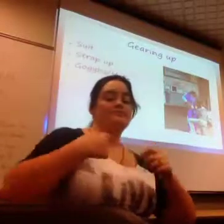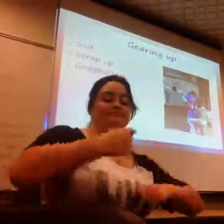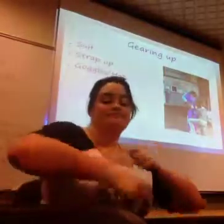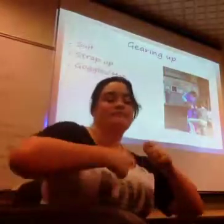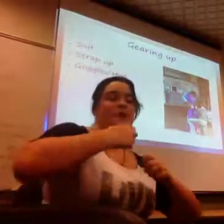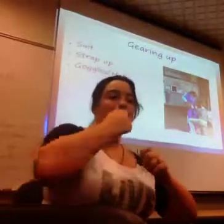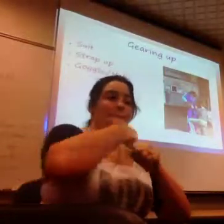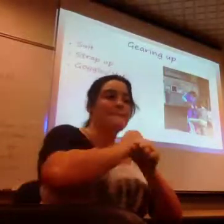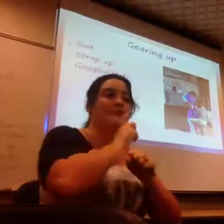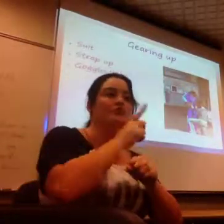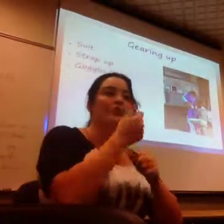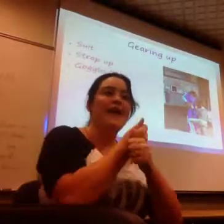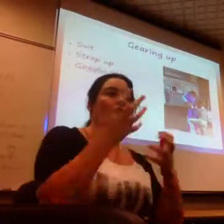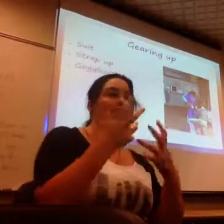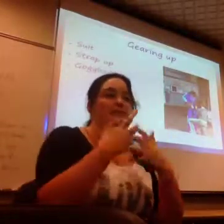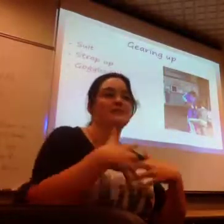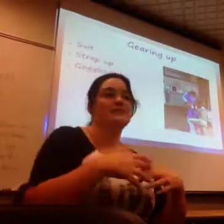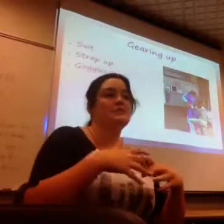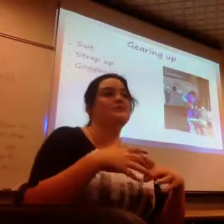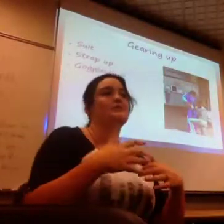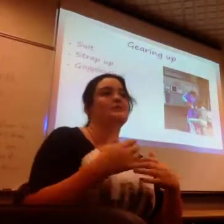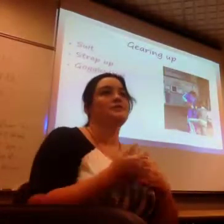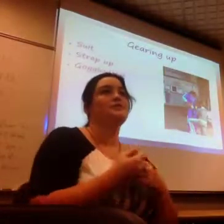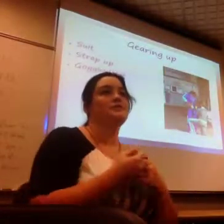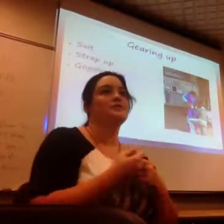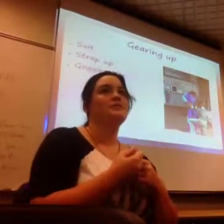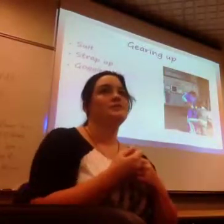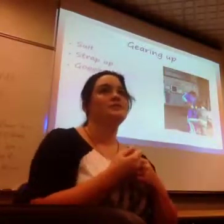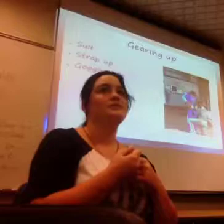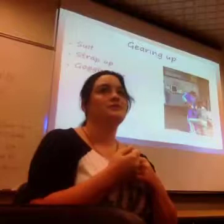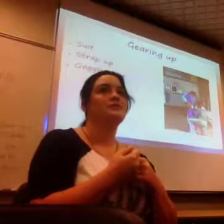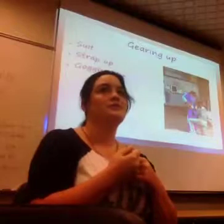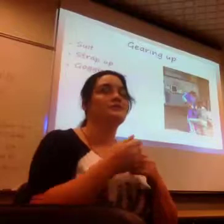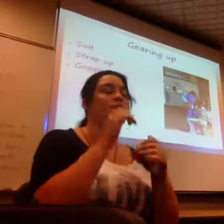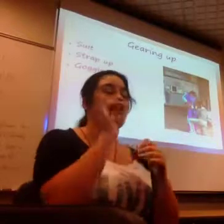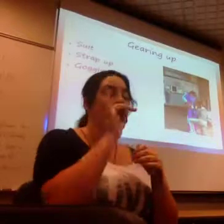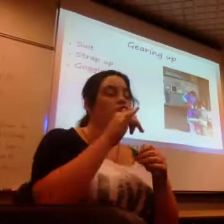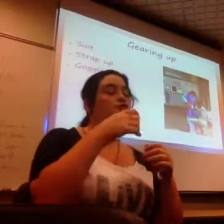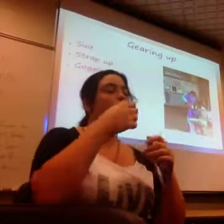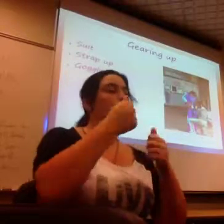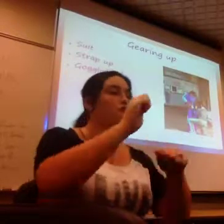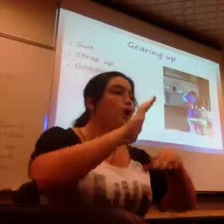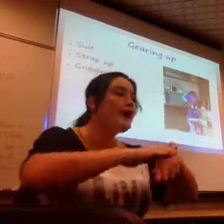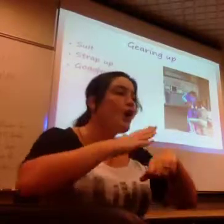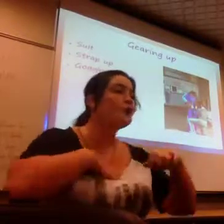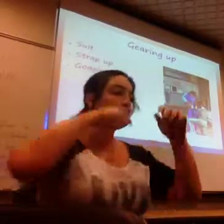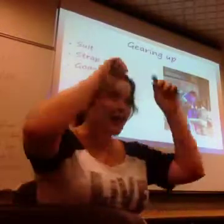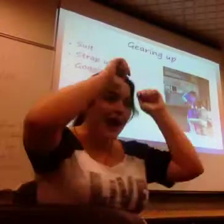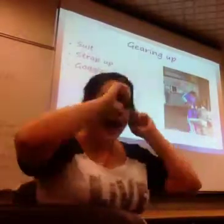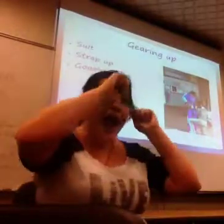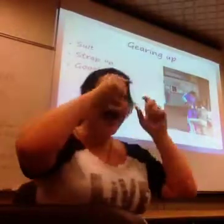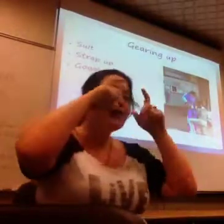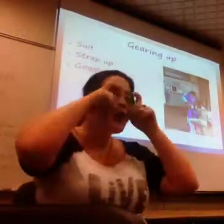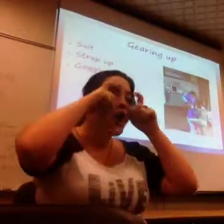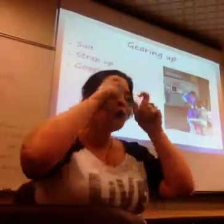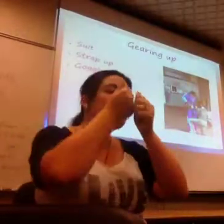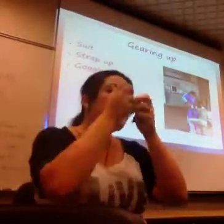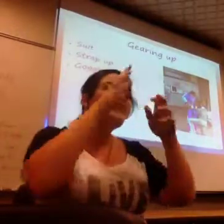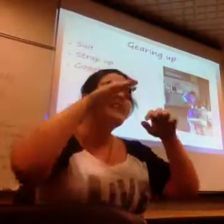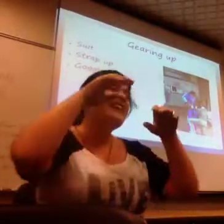then last, you will put on you'll try on your hat and goggles and how to put them on when you're up in the plane and all that stuff. The hat, I hate the